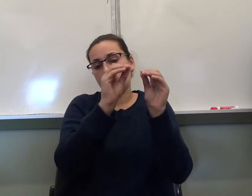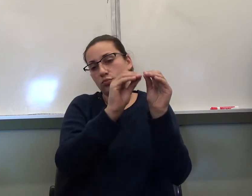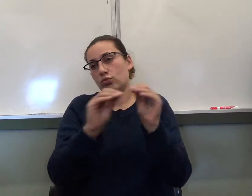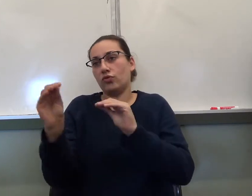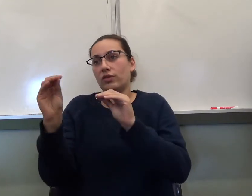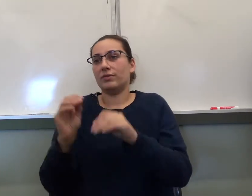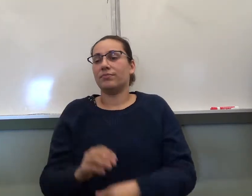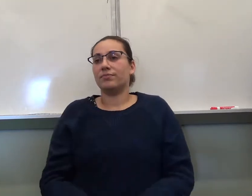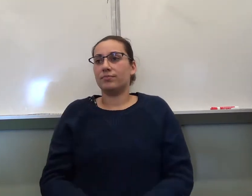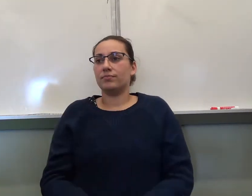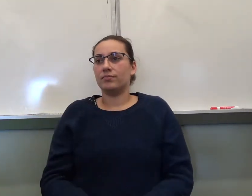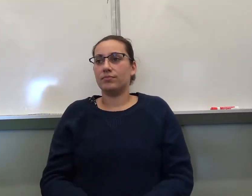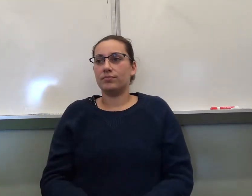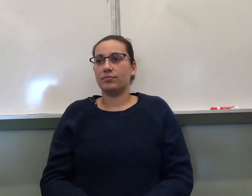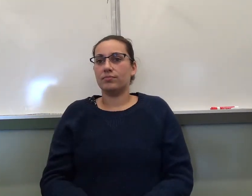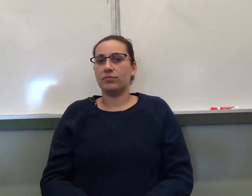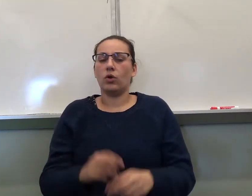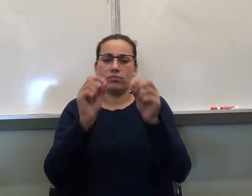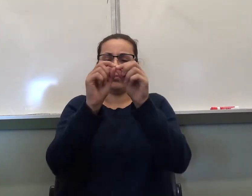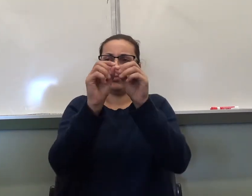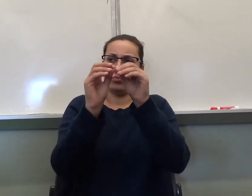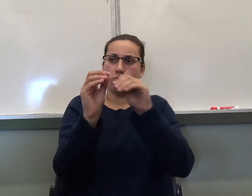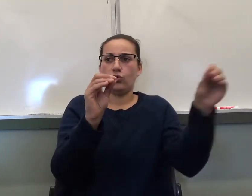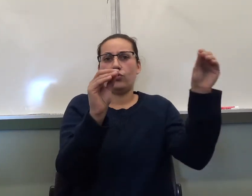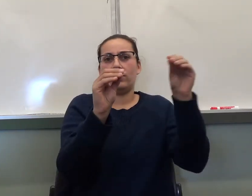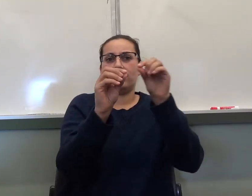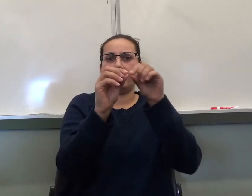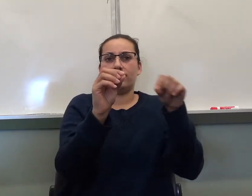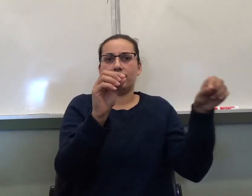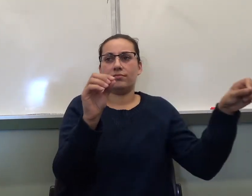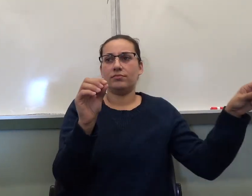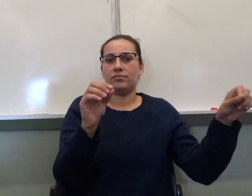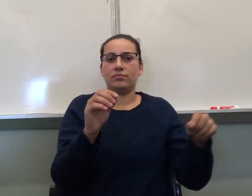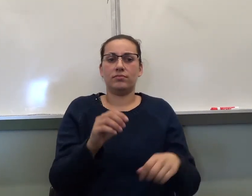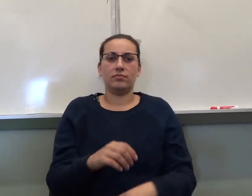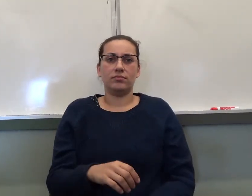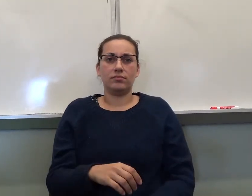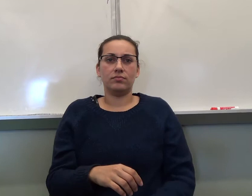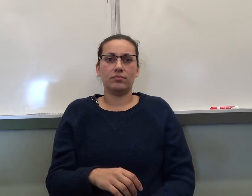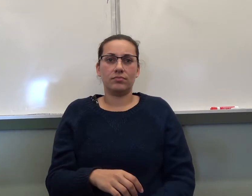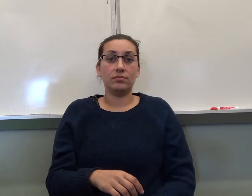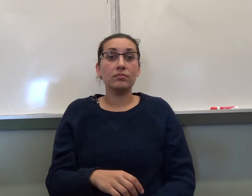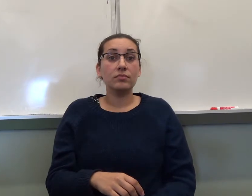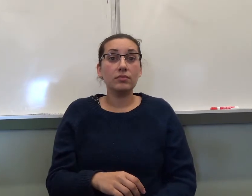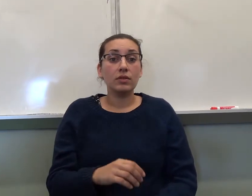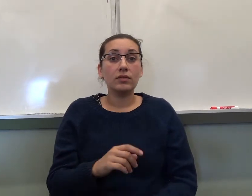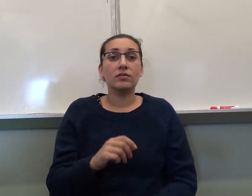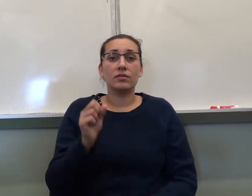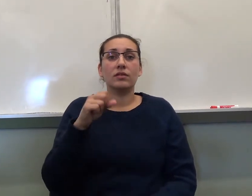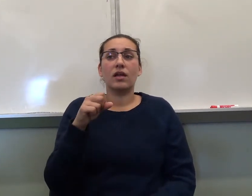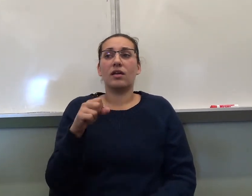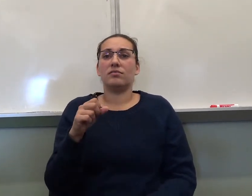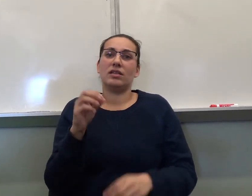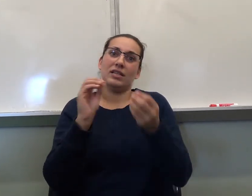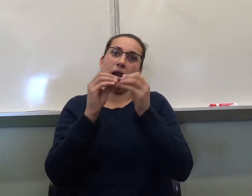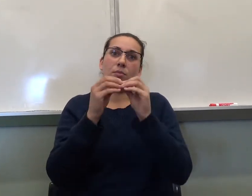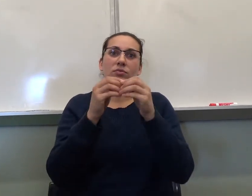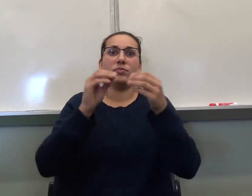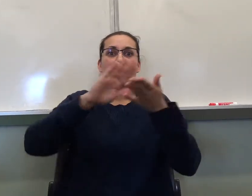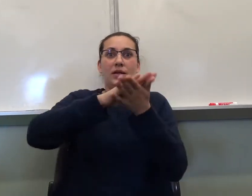point. Every time you multiply by 10, you're going to shift the decimal point 1 to the right. The number gets bigger. And